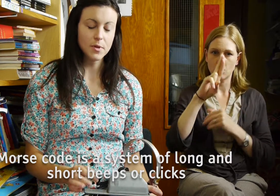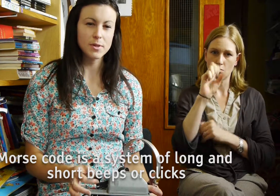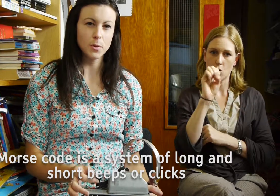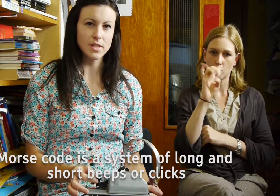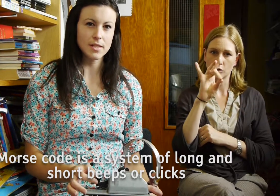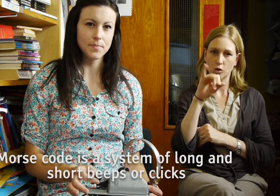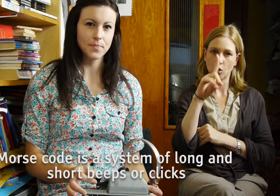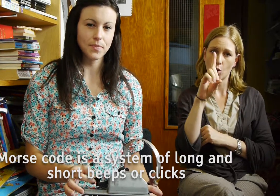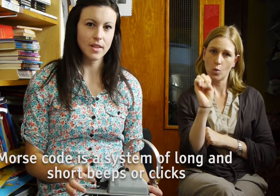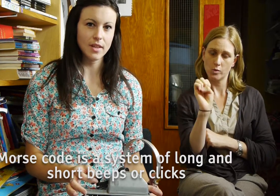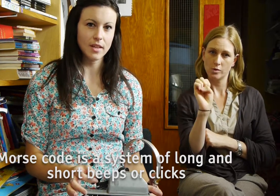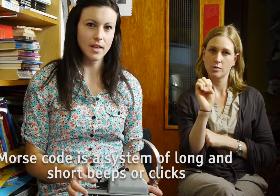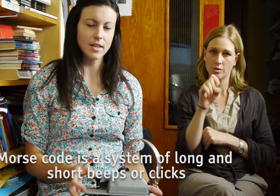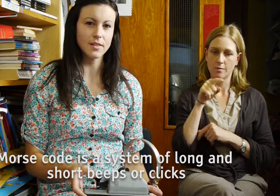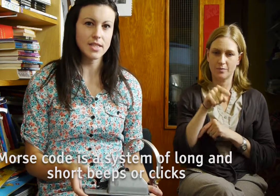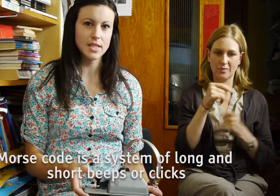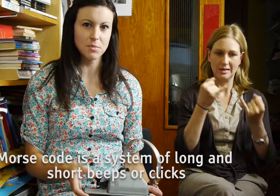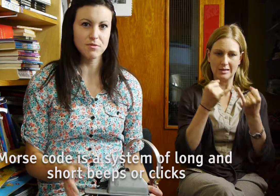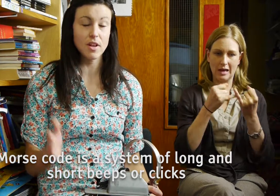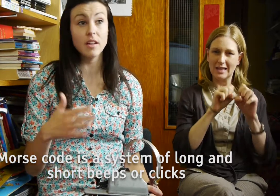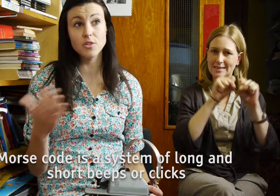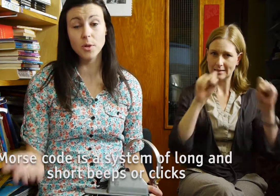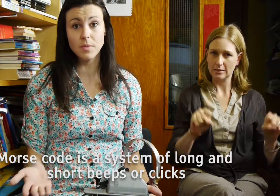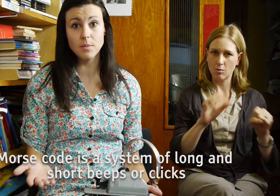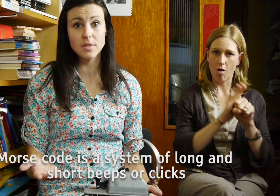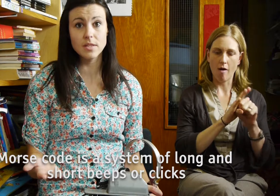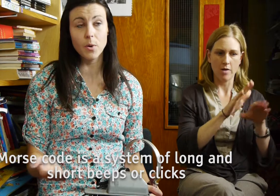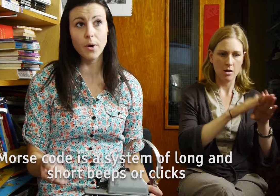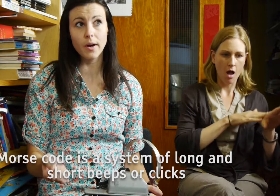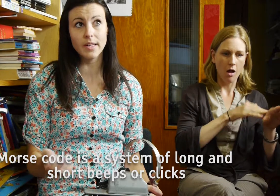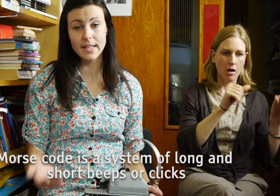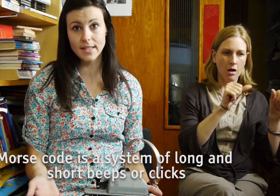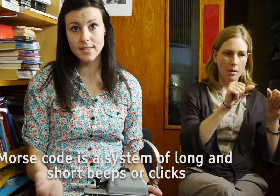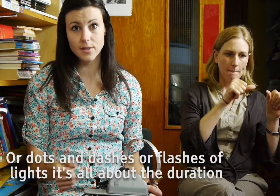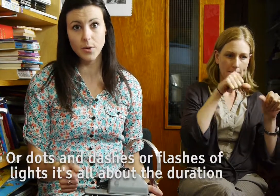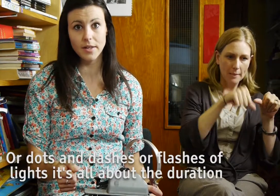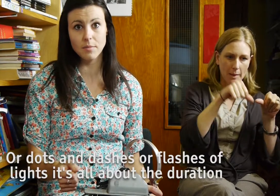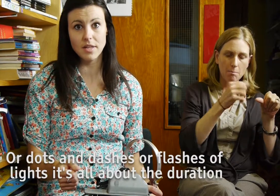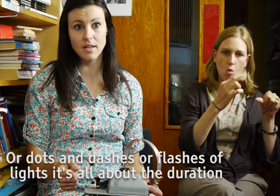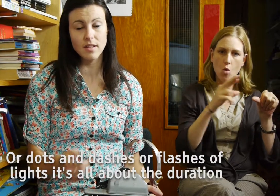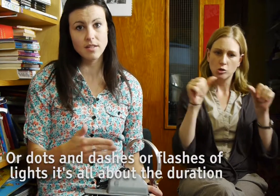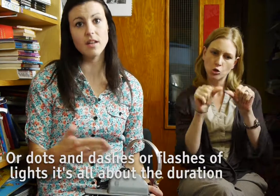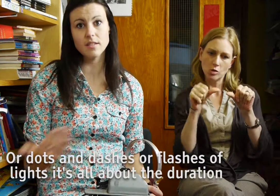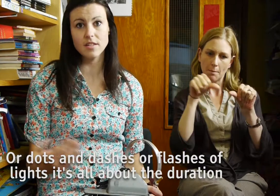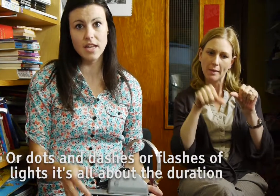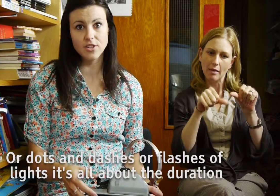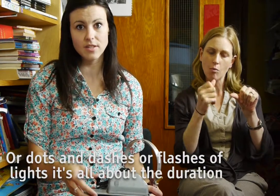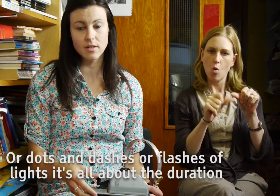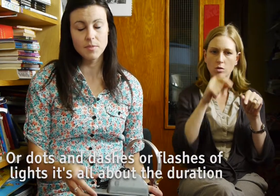Morse code is a kind of a system of long and short beeps or clicks, or it can be dots and dashes